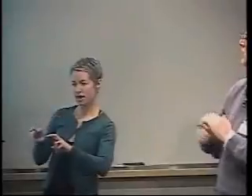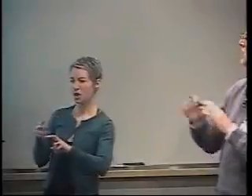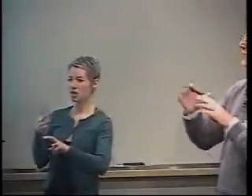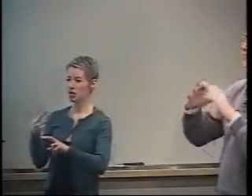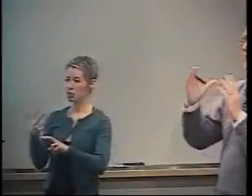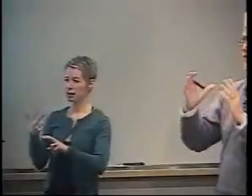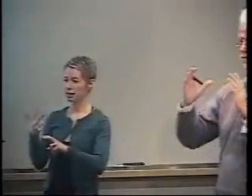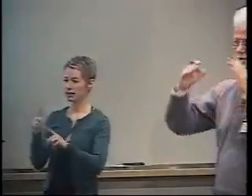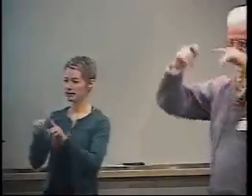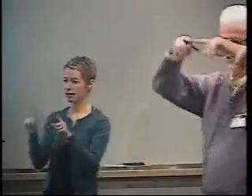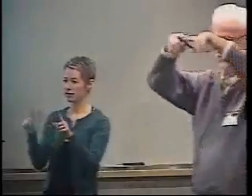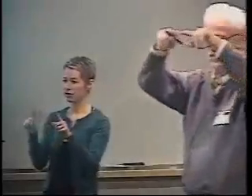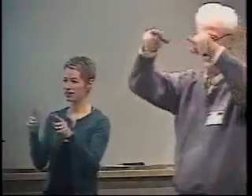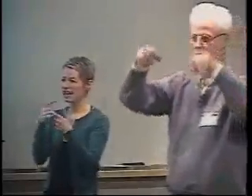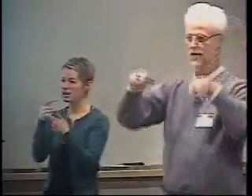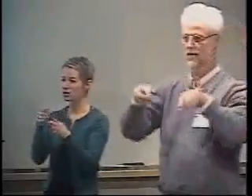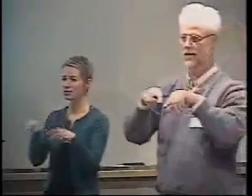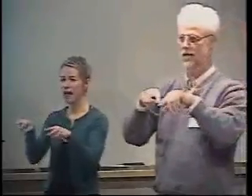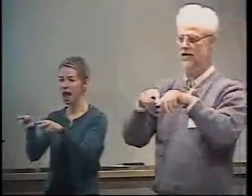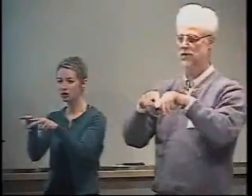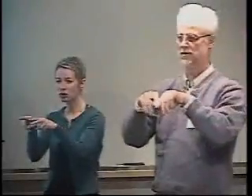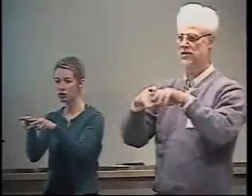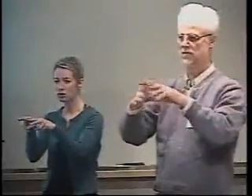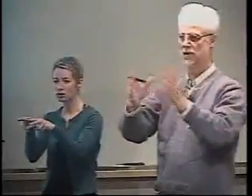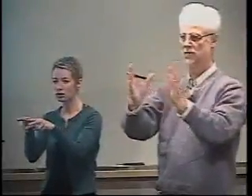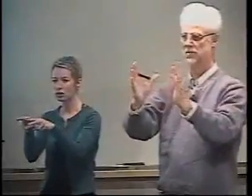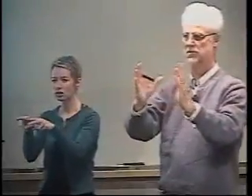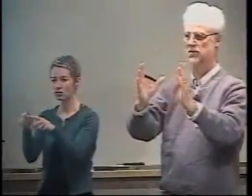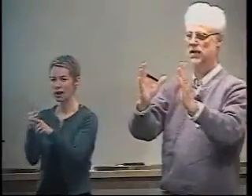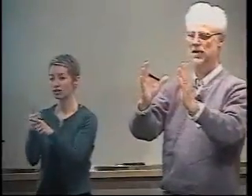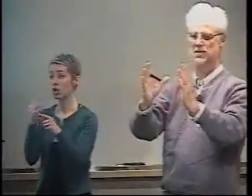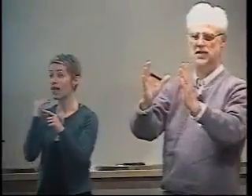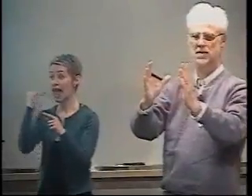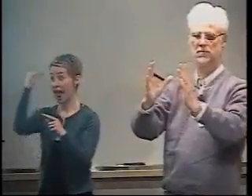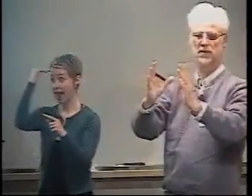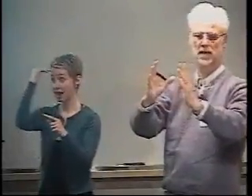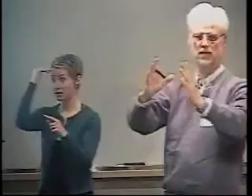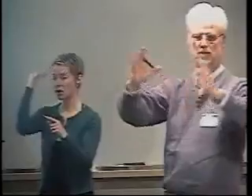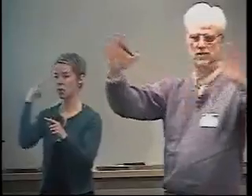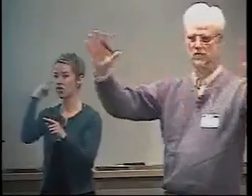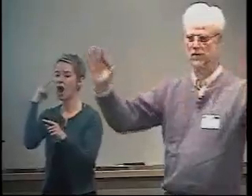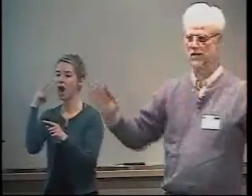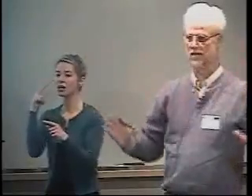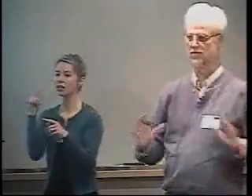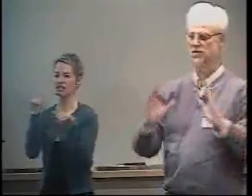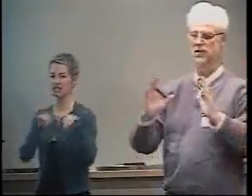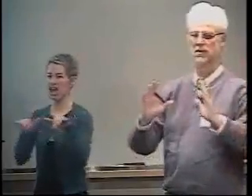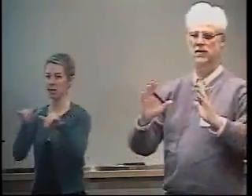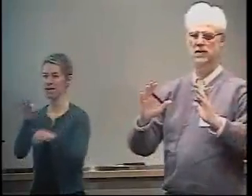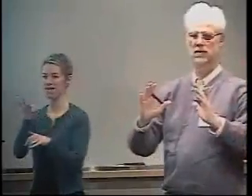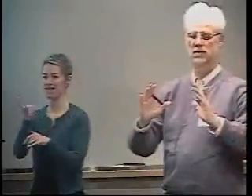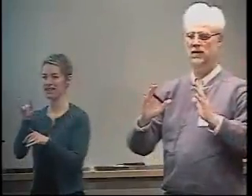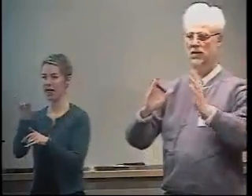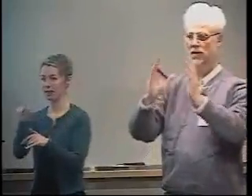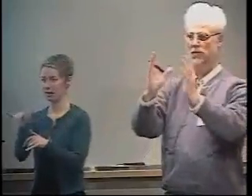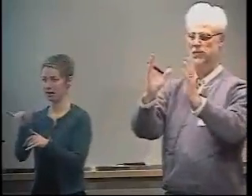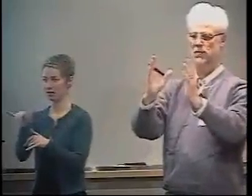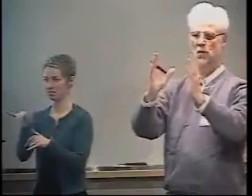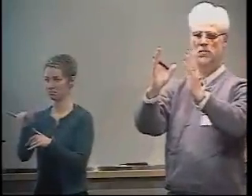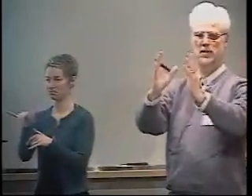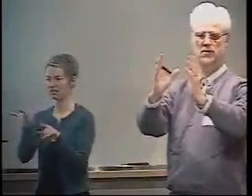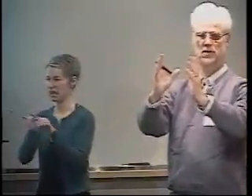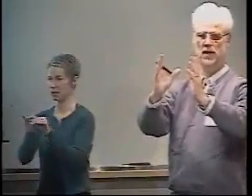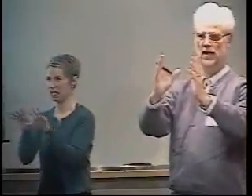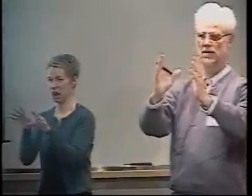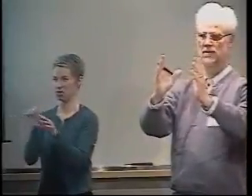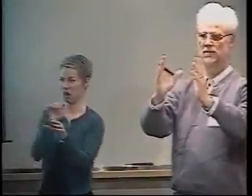3 region of interest values. So we took the head and we said, well, we'll just do that at the same fidelity as everybody else. Or we'll put